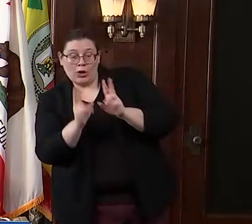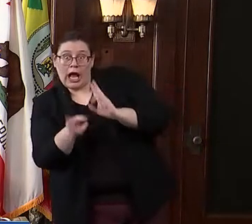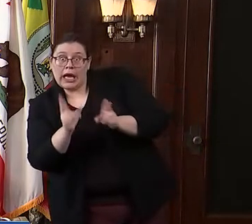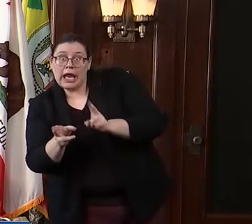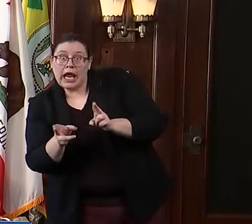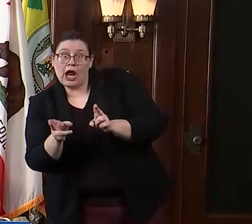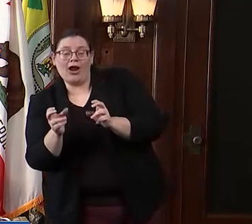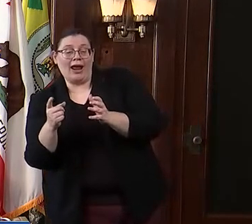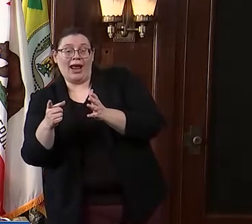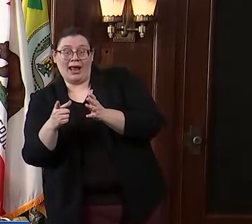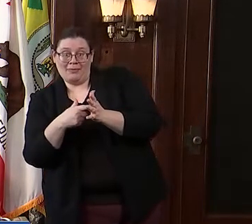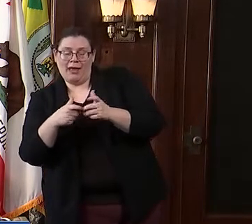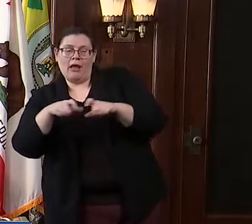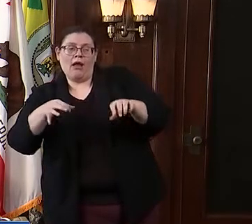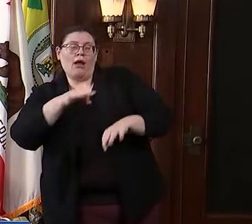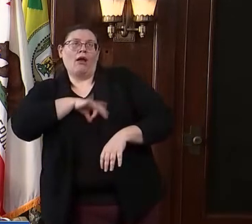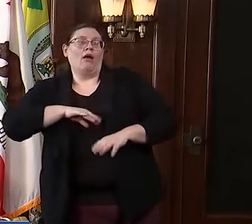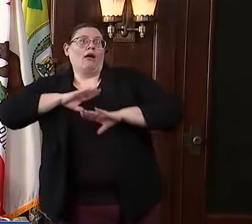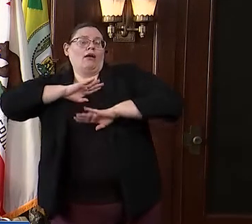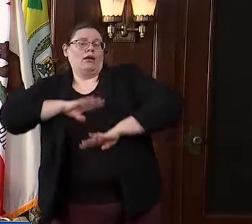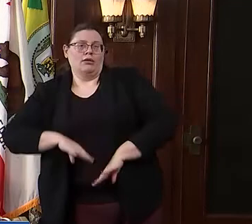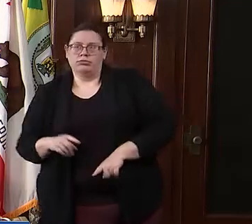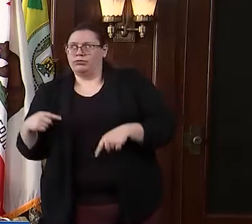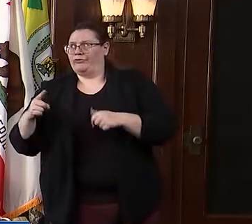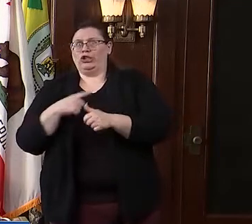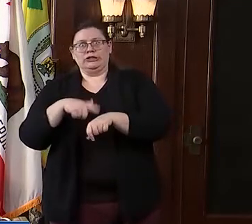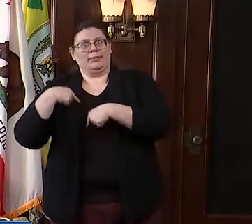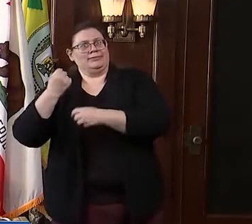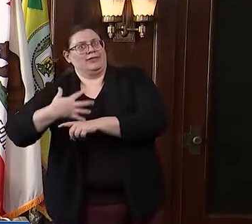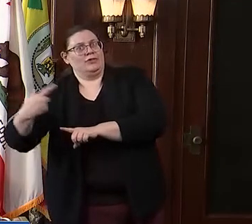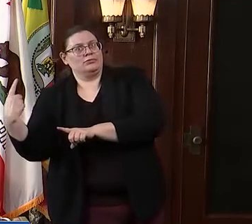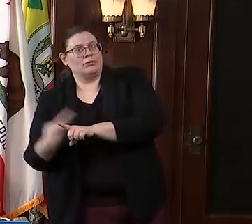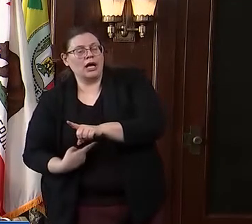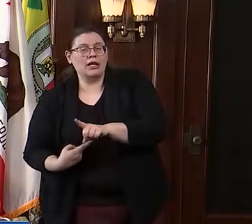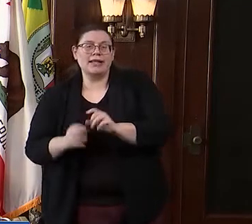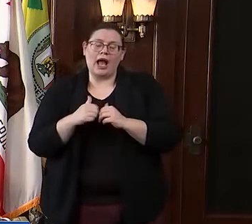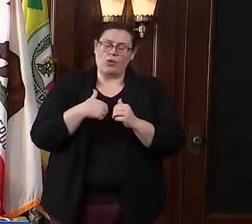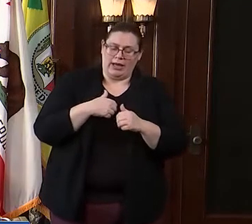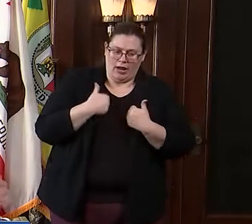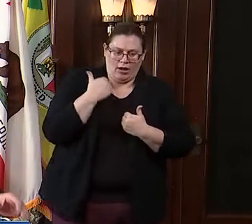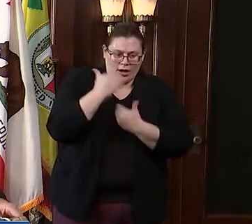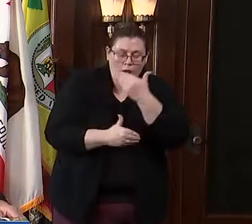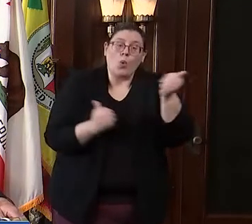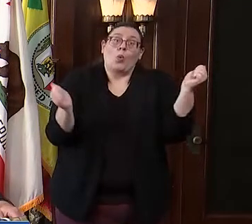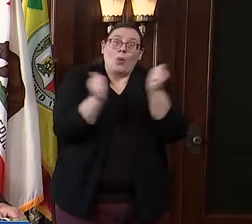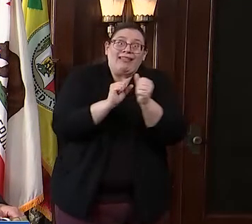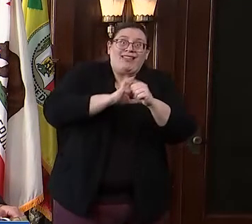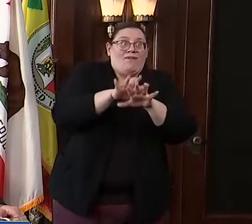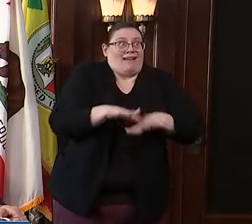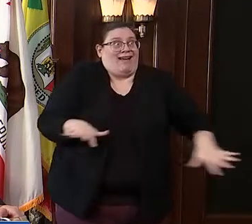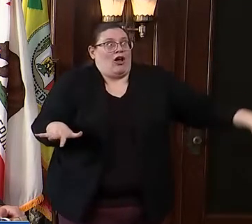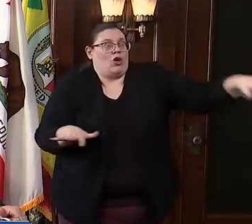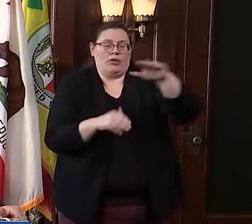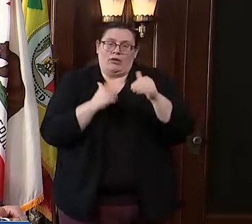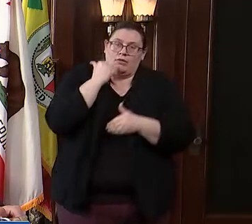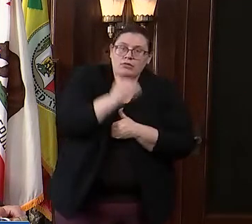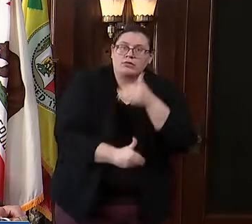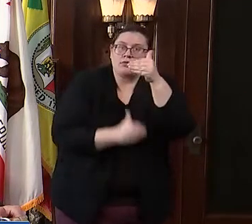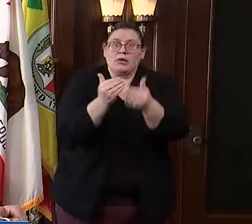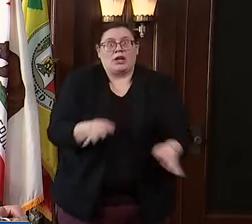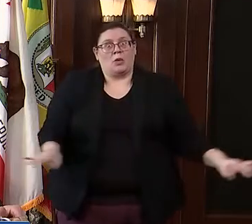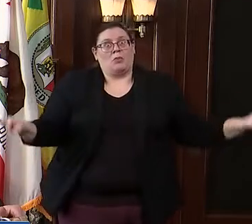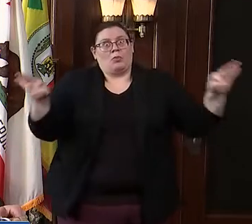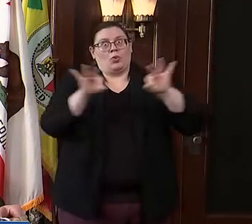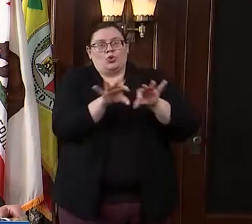paycheck in months. This is about what we can do to learn the lessons of living with COVID-19 and to take steps forward, urgent steps,